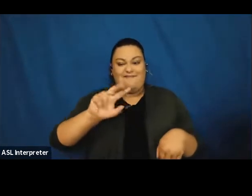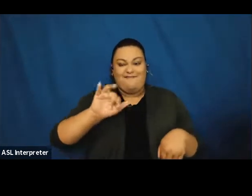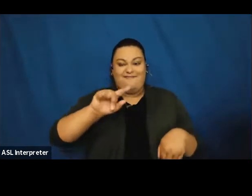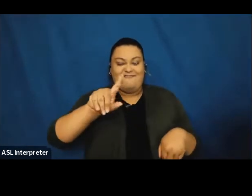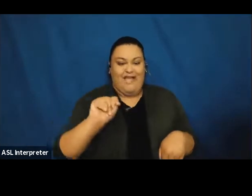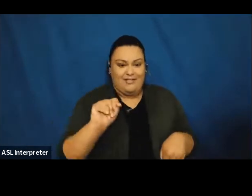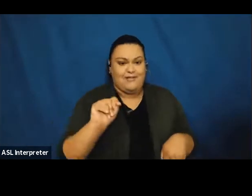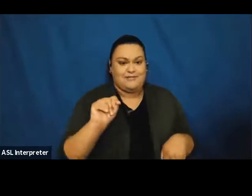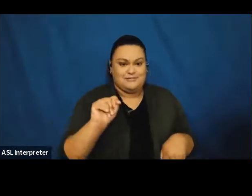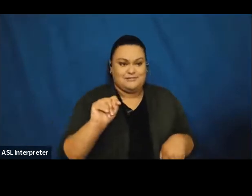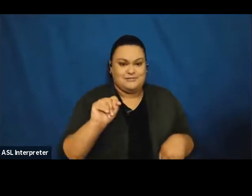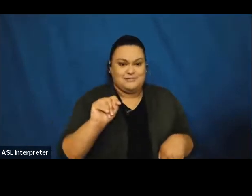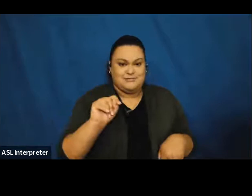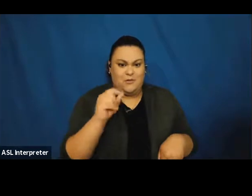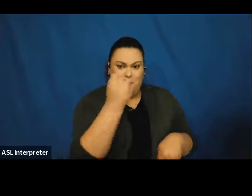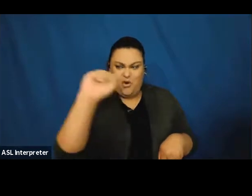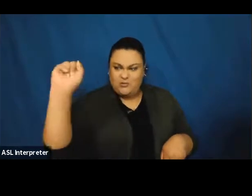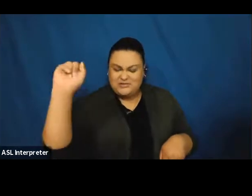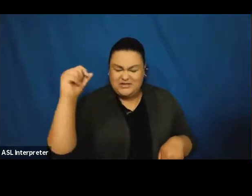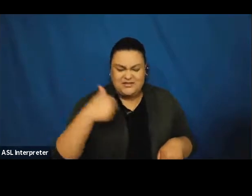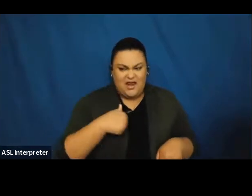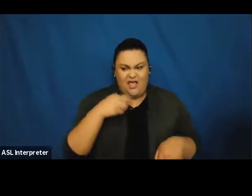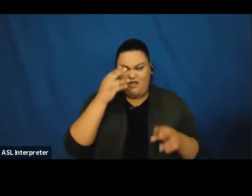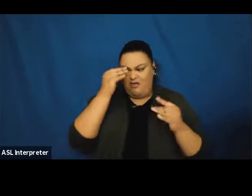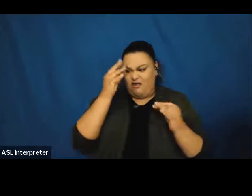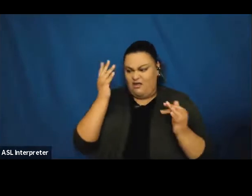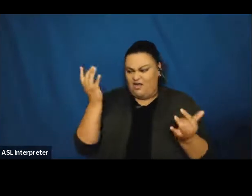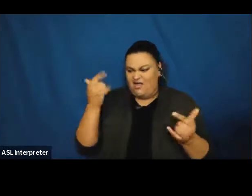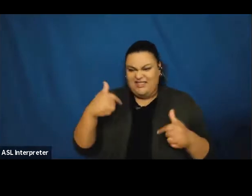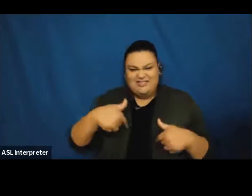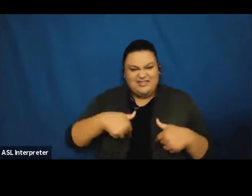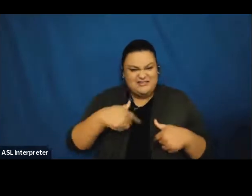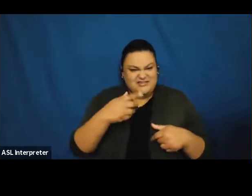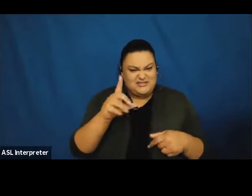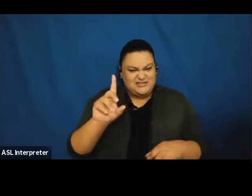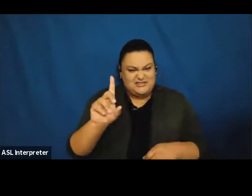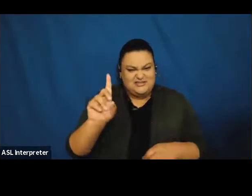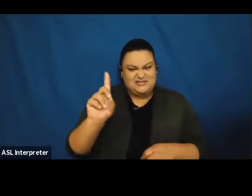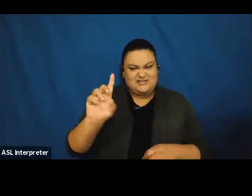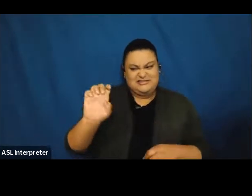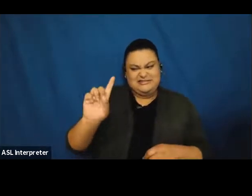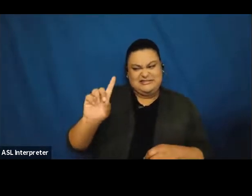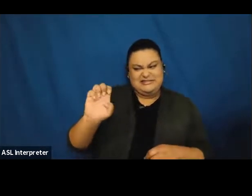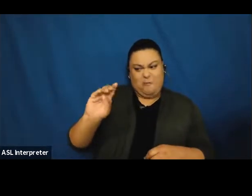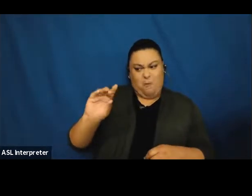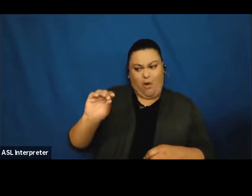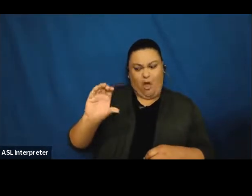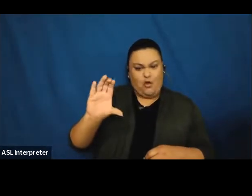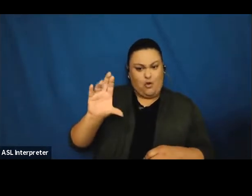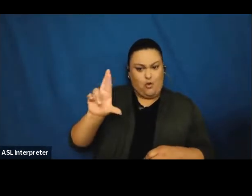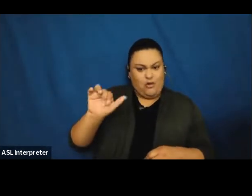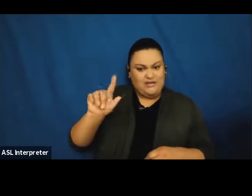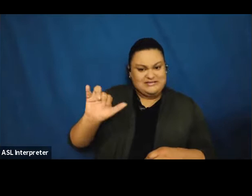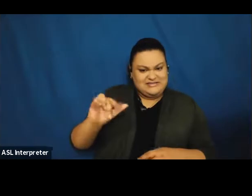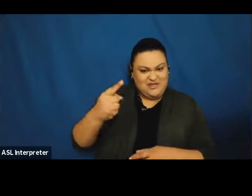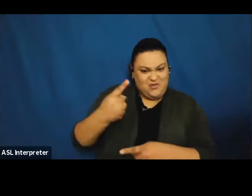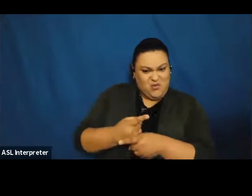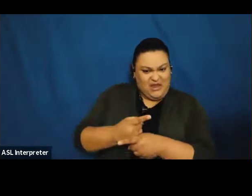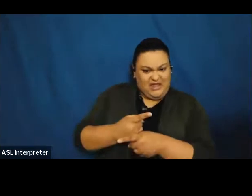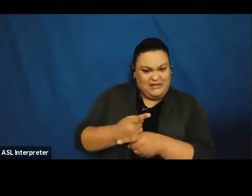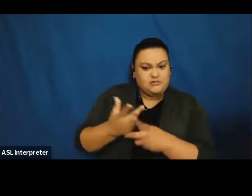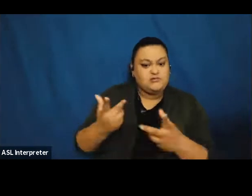is a democracy, right? So anyway, I got thrown into jail in this prison cell with 4 other